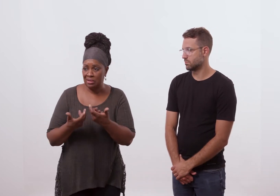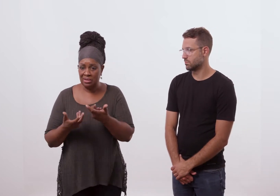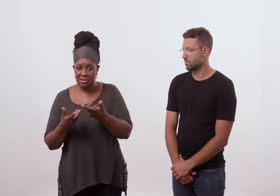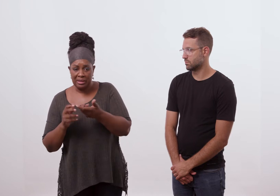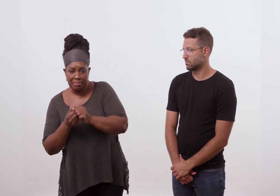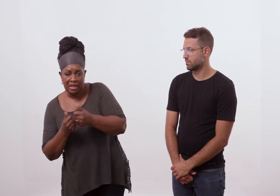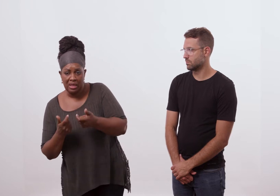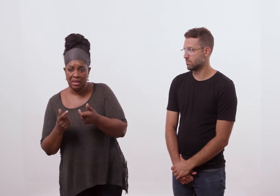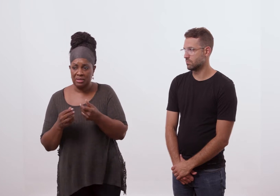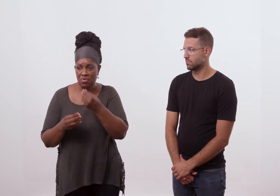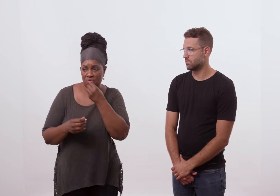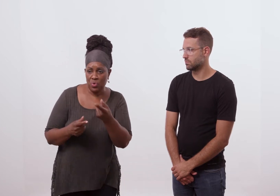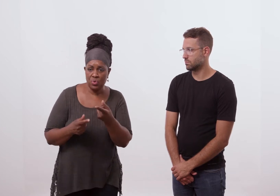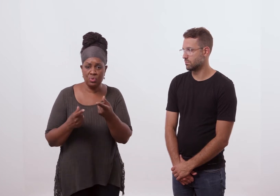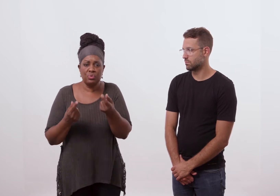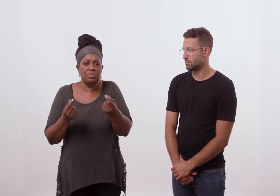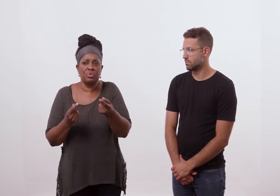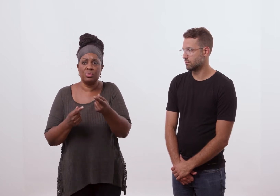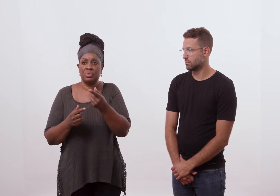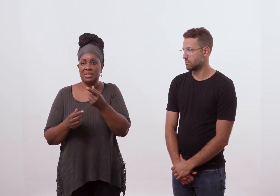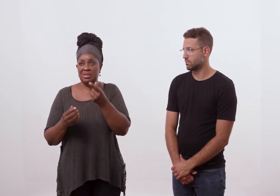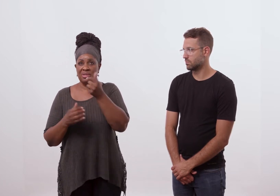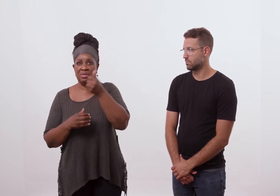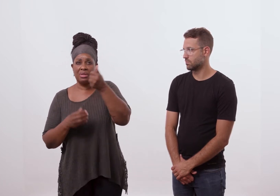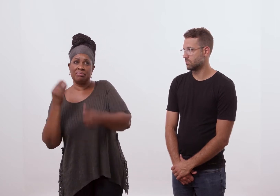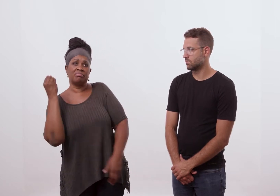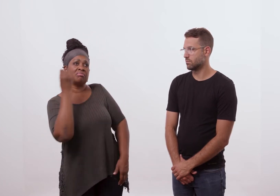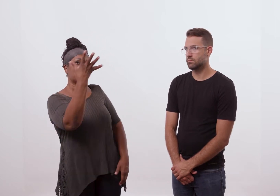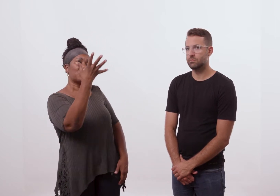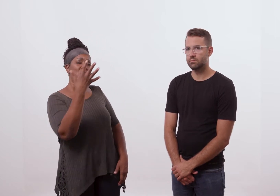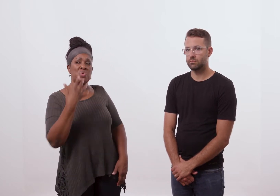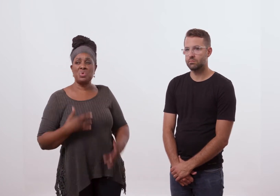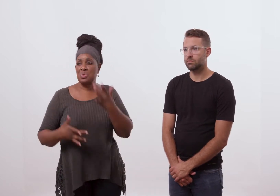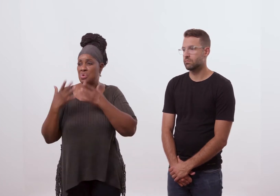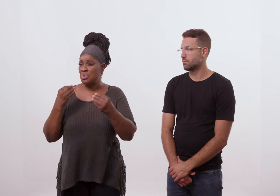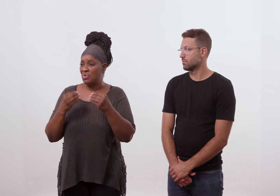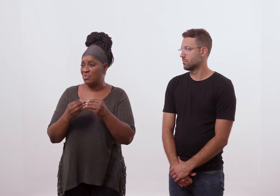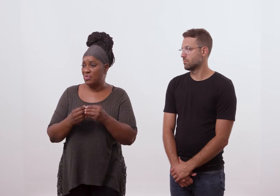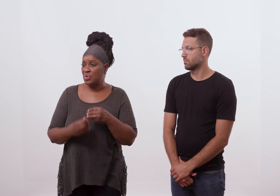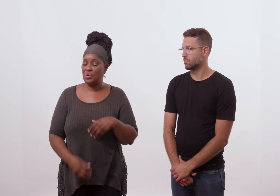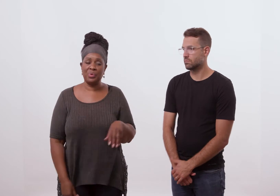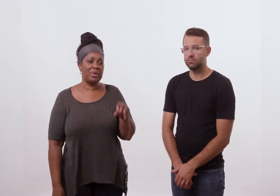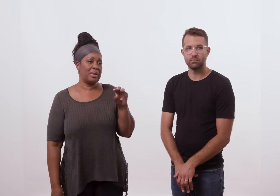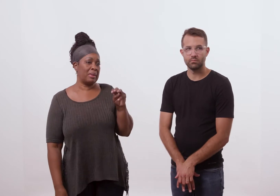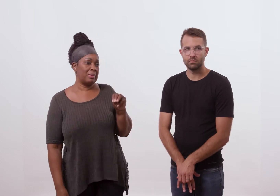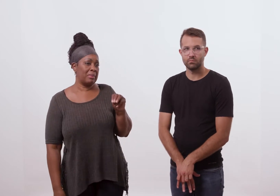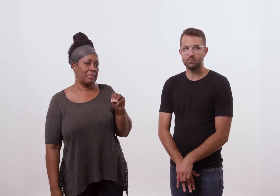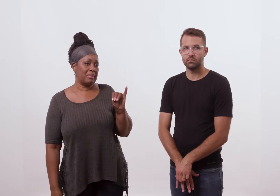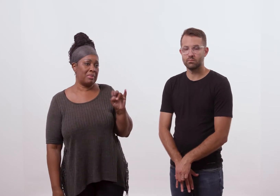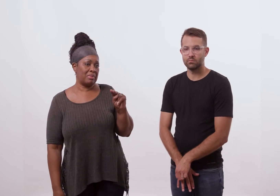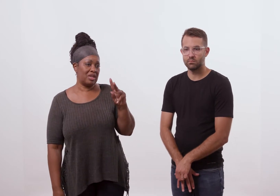Word of this has reached a village elder, Minya, who visits the Wolfriders with the